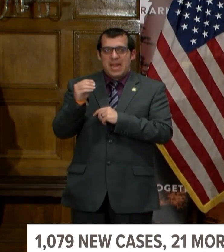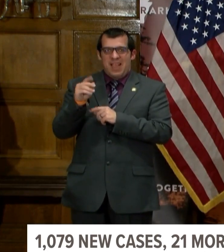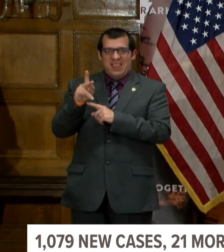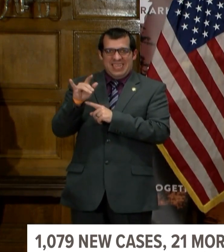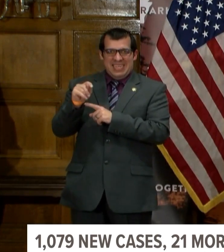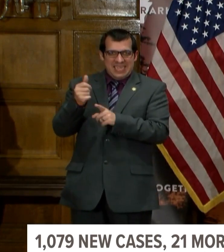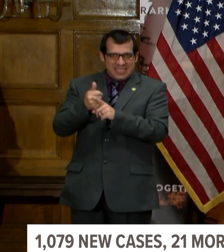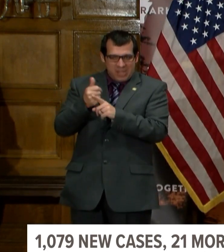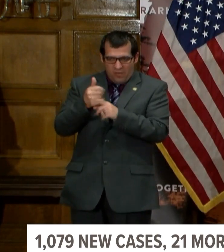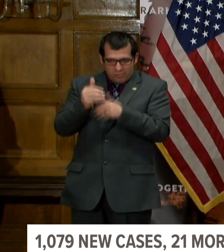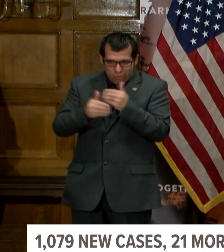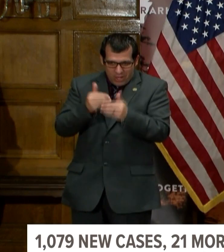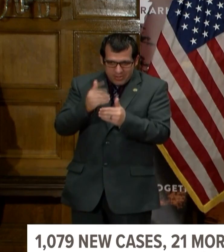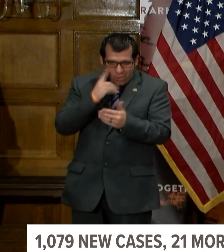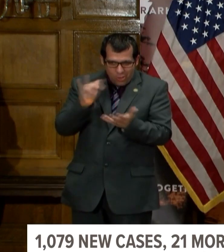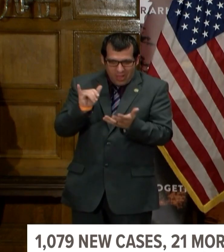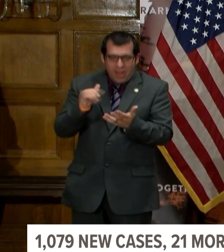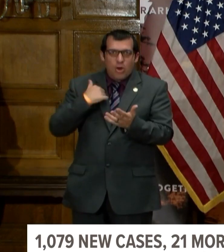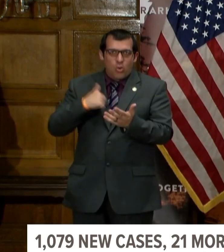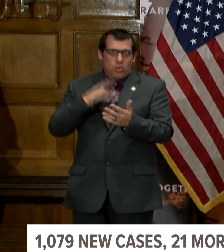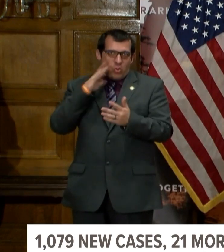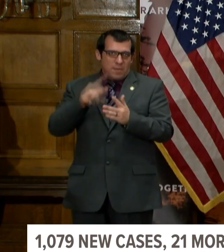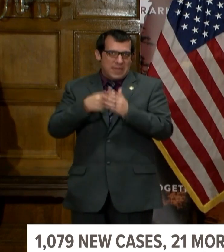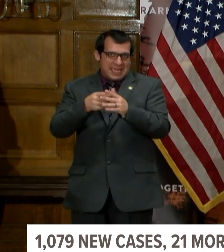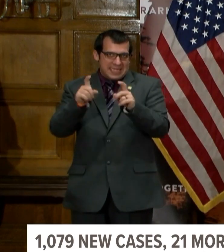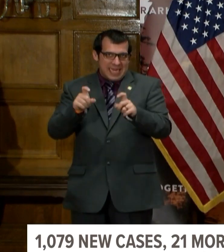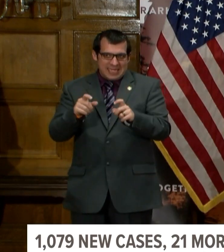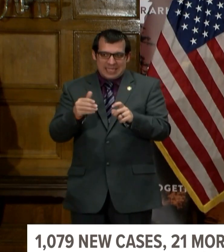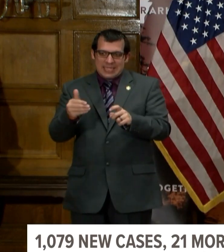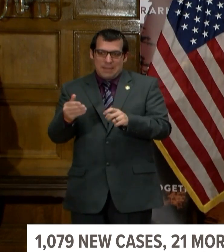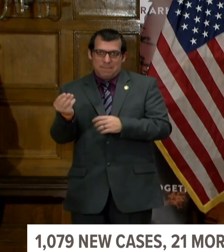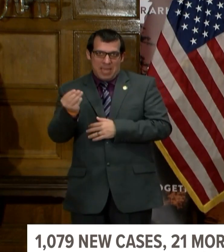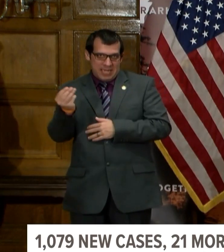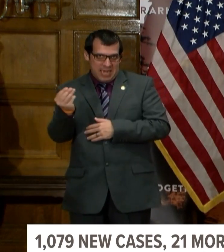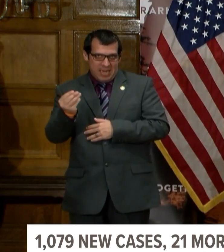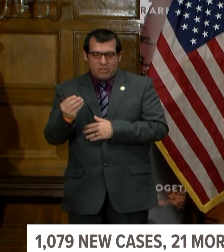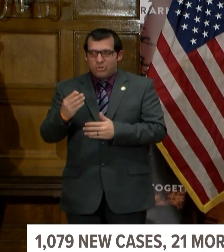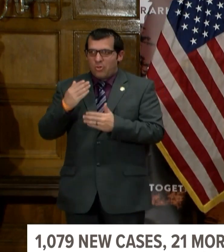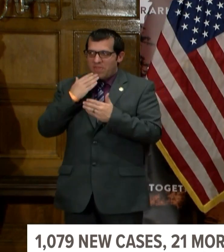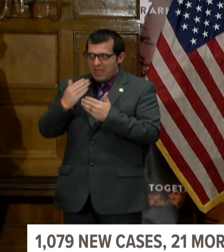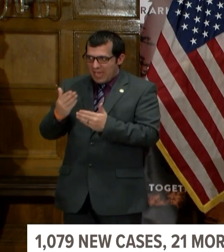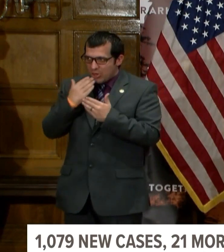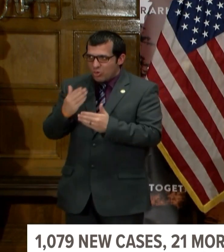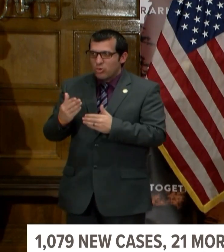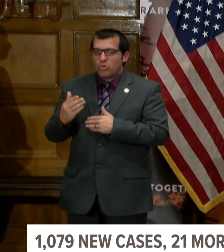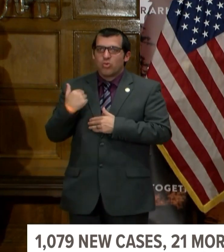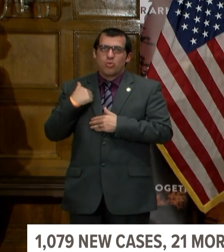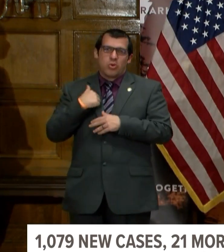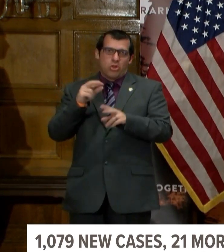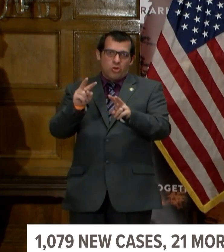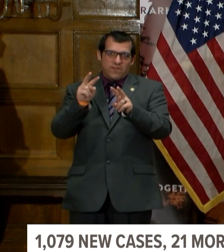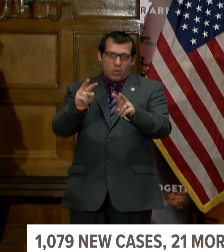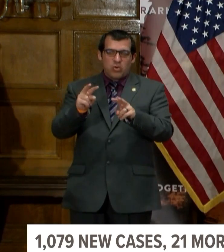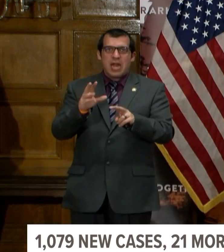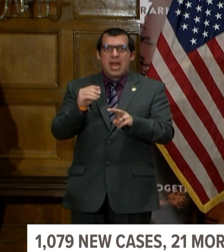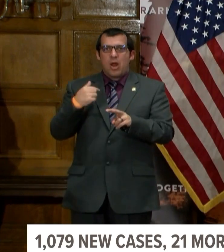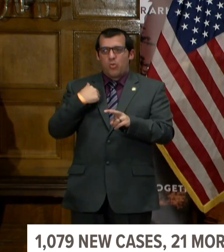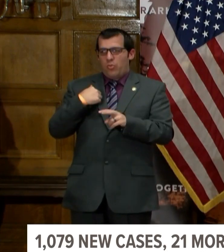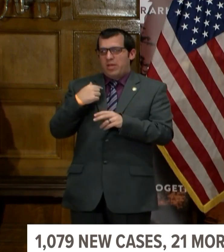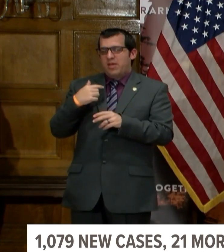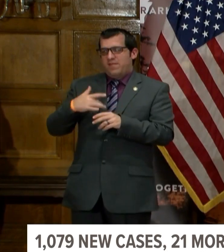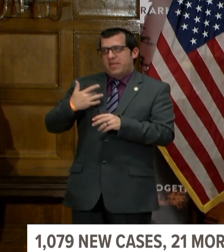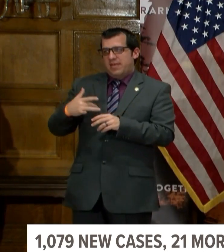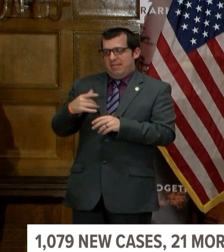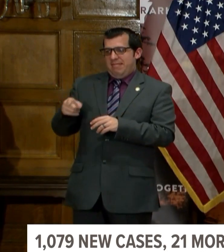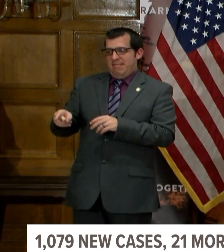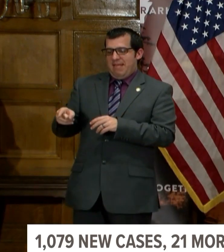kit itself, and we will begin testing on Monday. So thank you. We are looking forward to it, and we do think this will